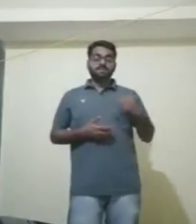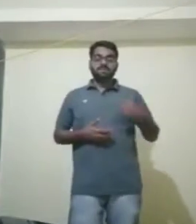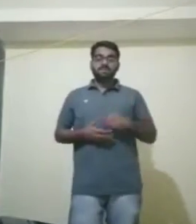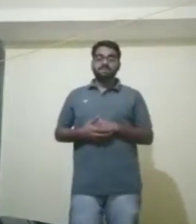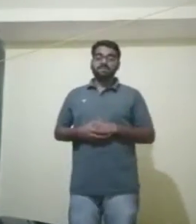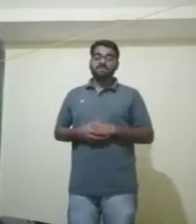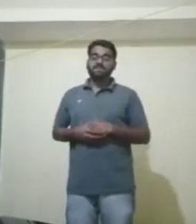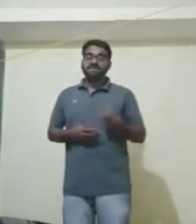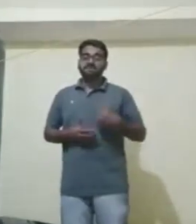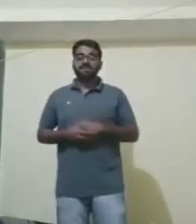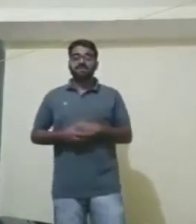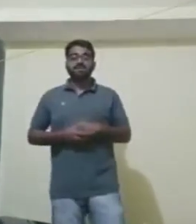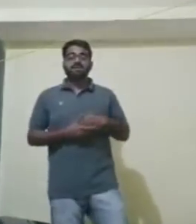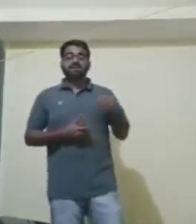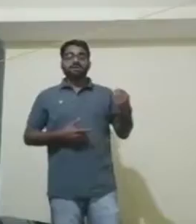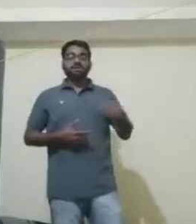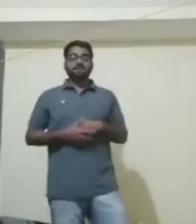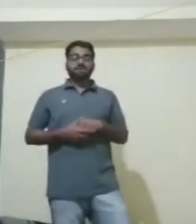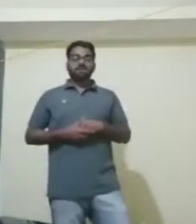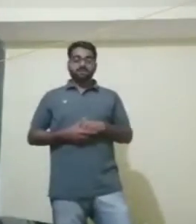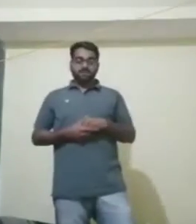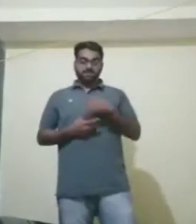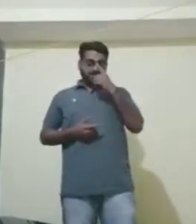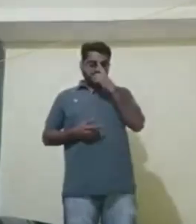different only different is in